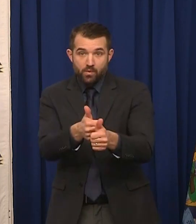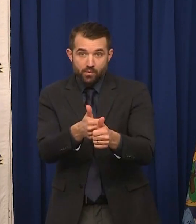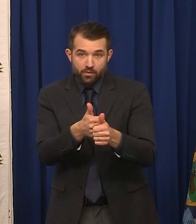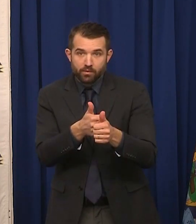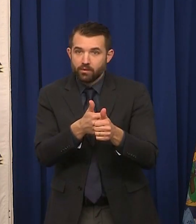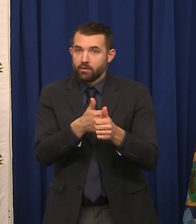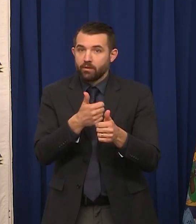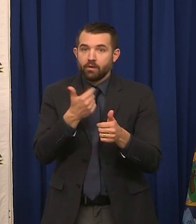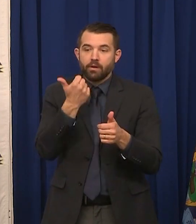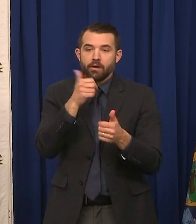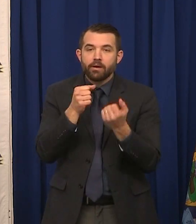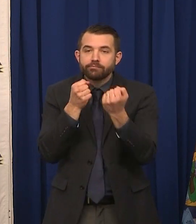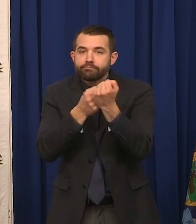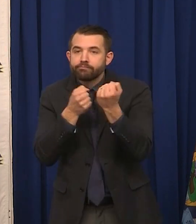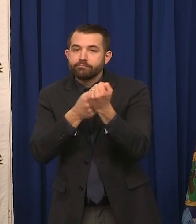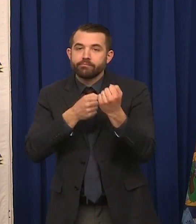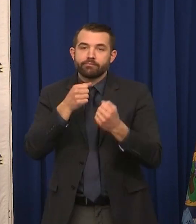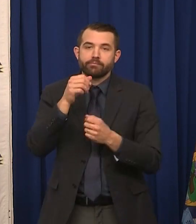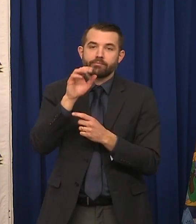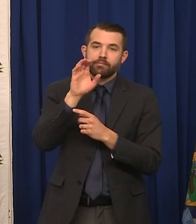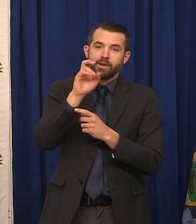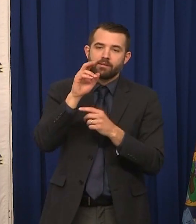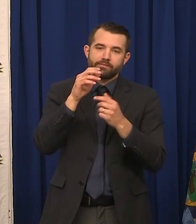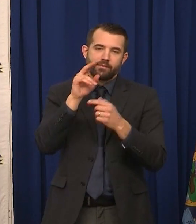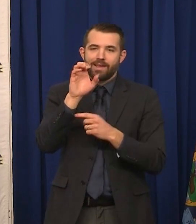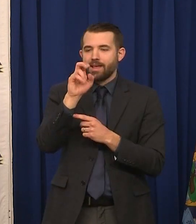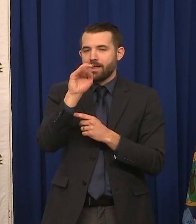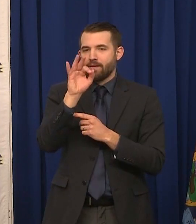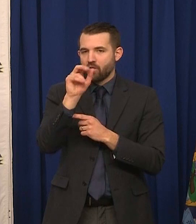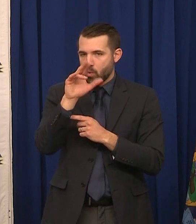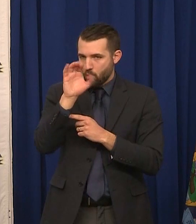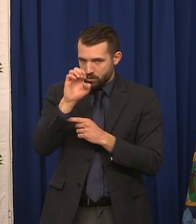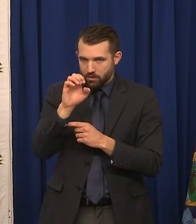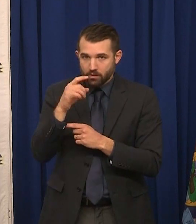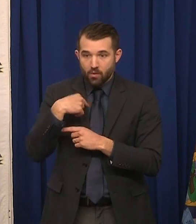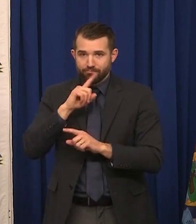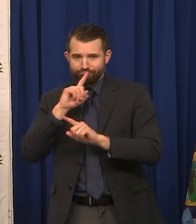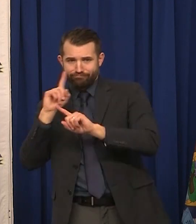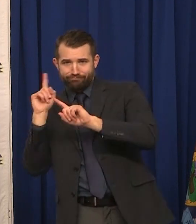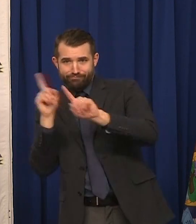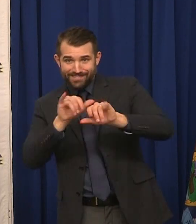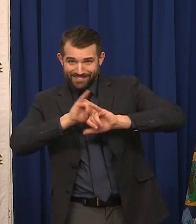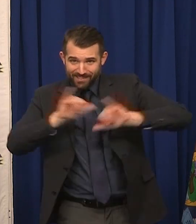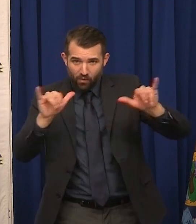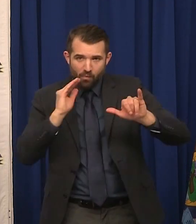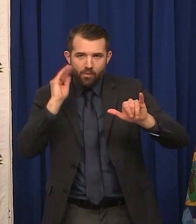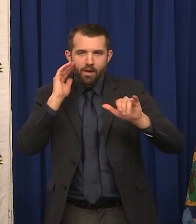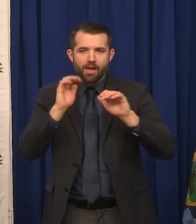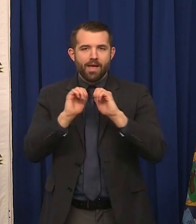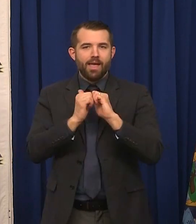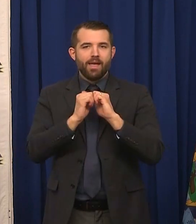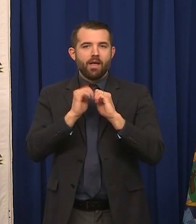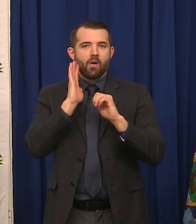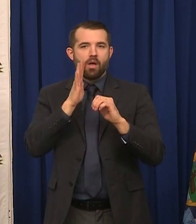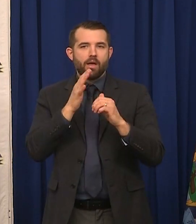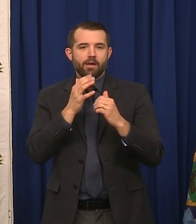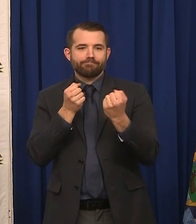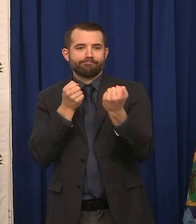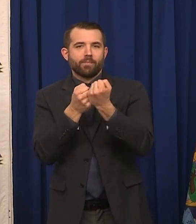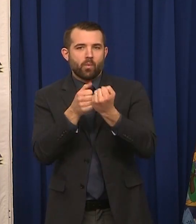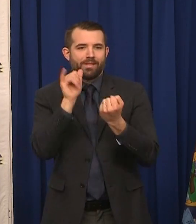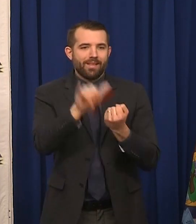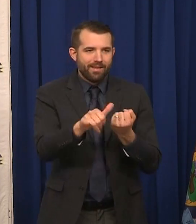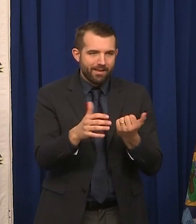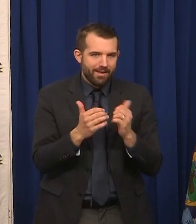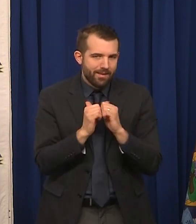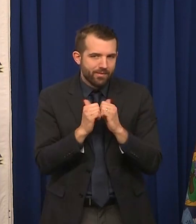and enforcement with any such order. And so those are all the considerations that we think about. We're always evaluating them, but